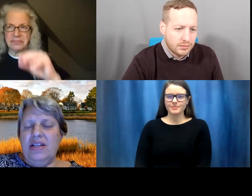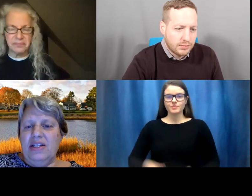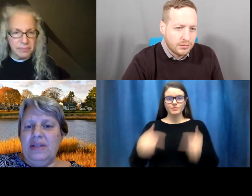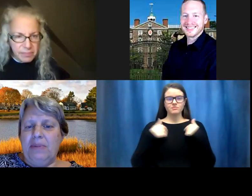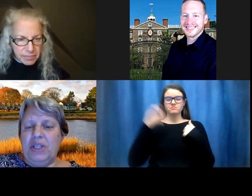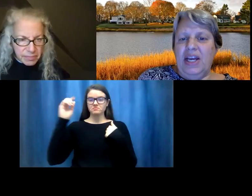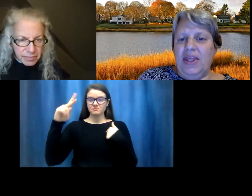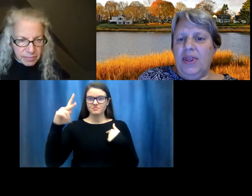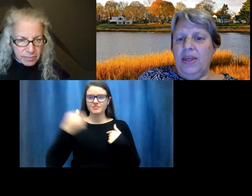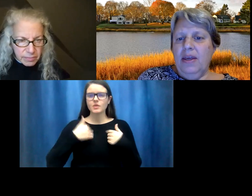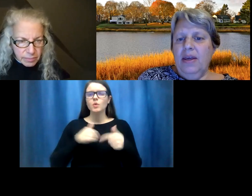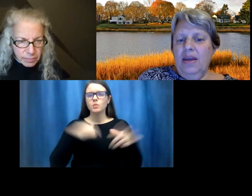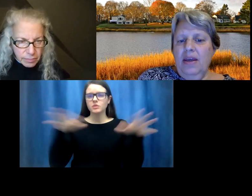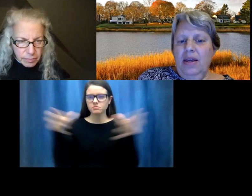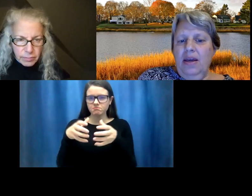on December 10th.